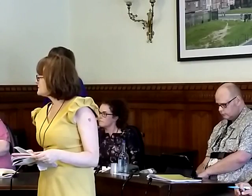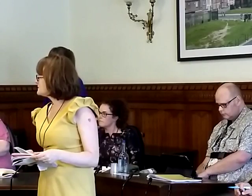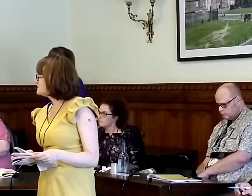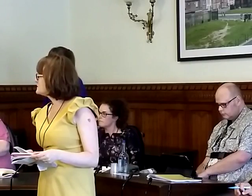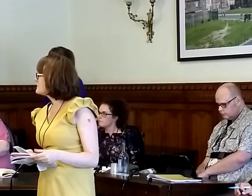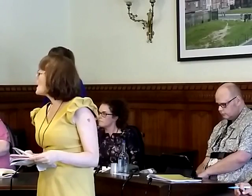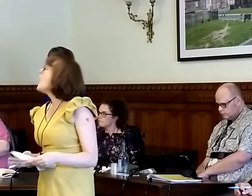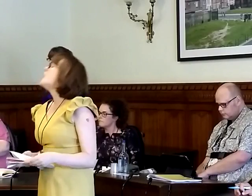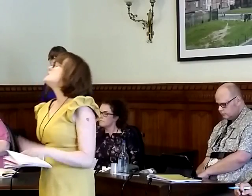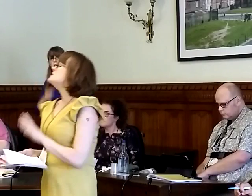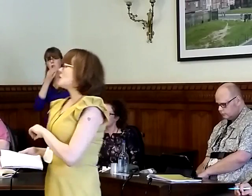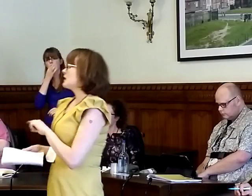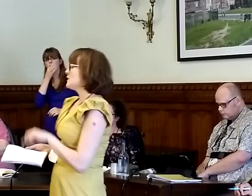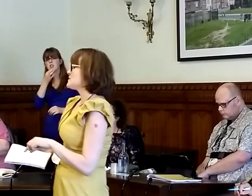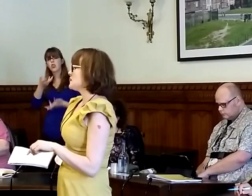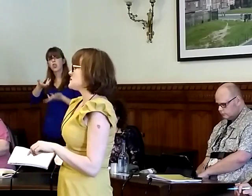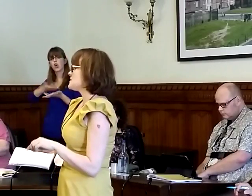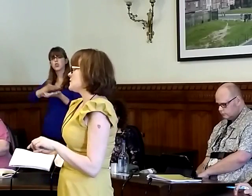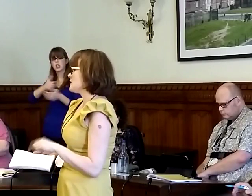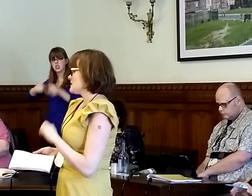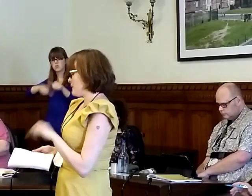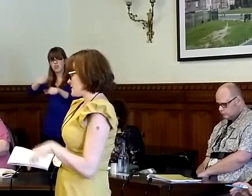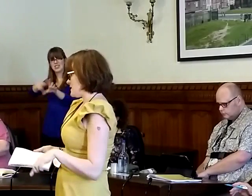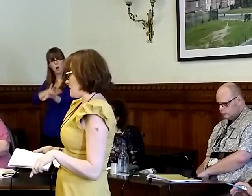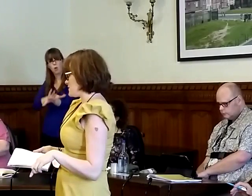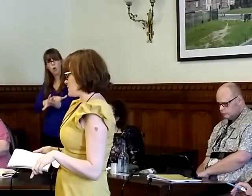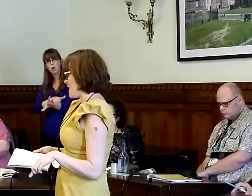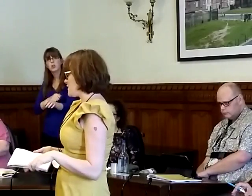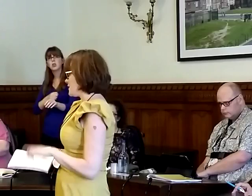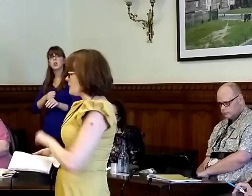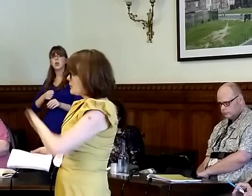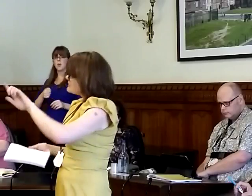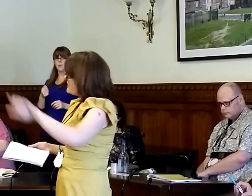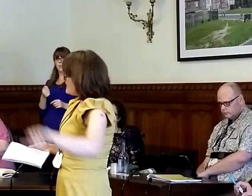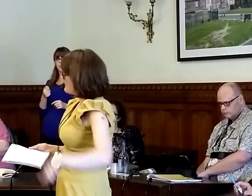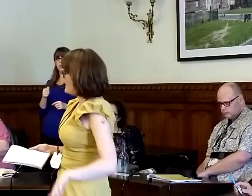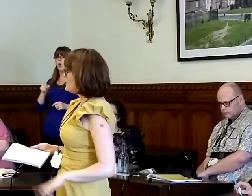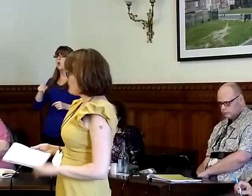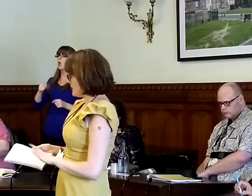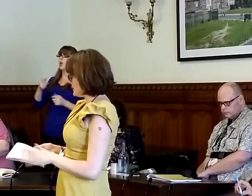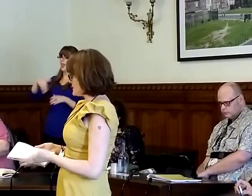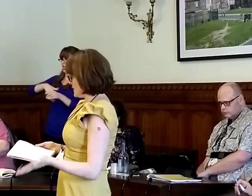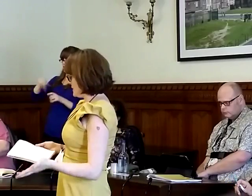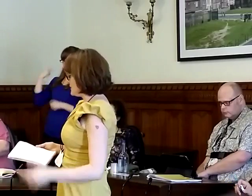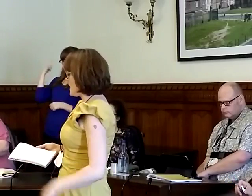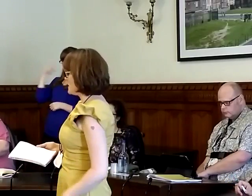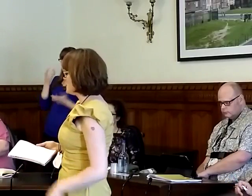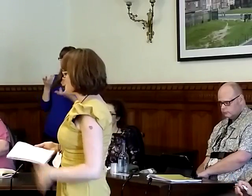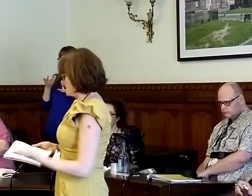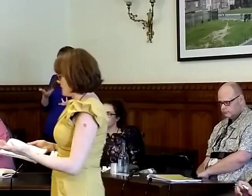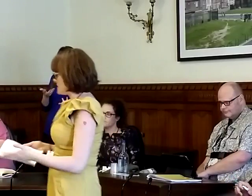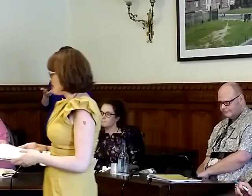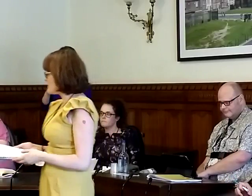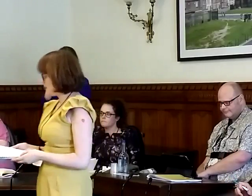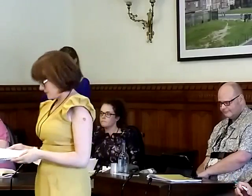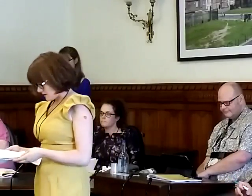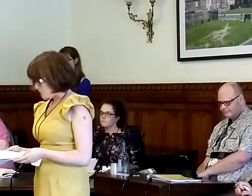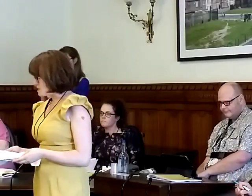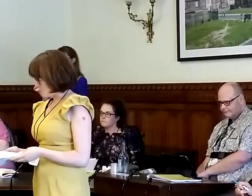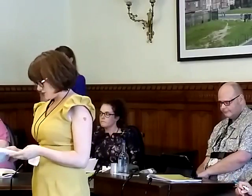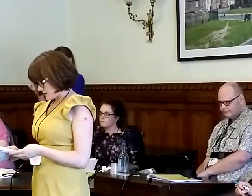Hi guys, okay, yeah, you can actually access the you can access the report in the Inclusion London website. Thank you.